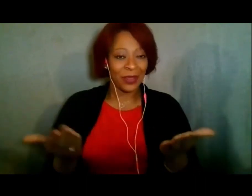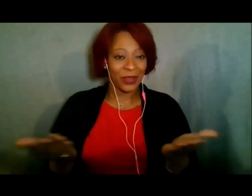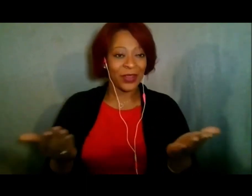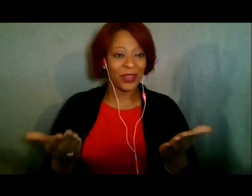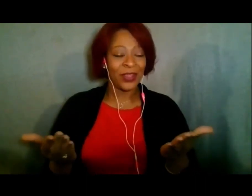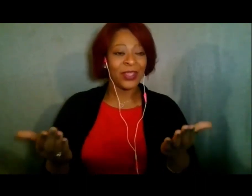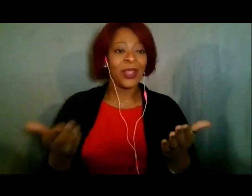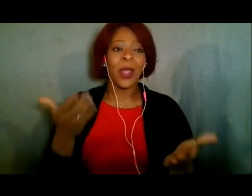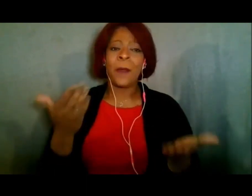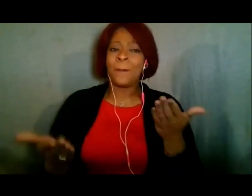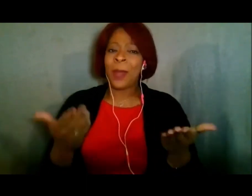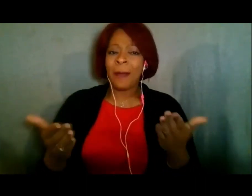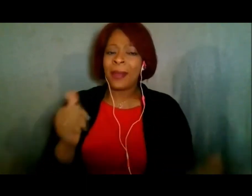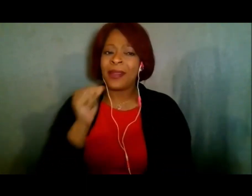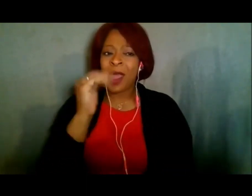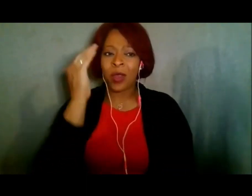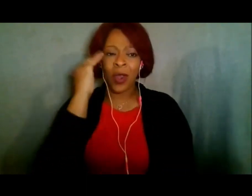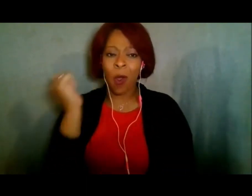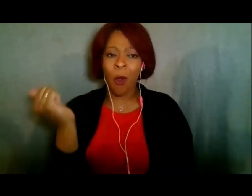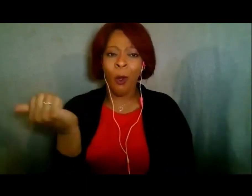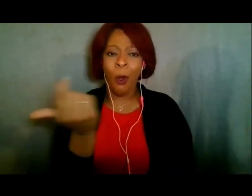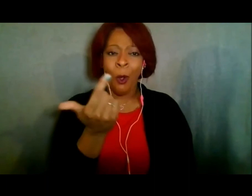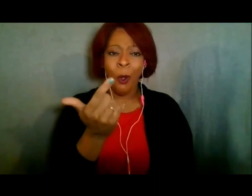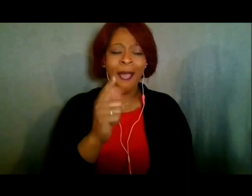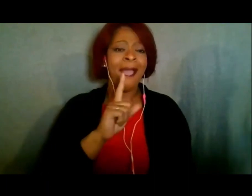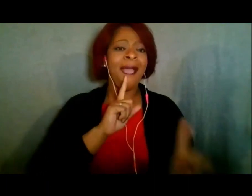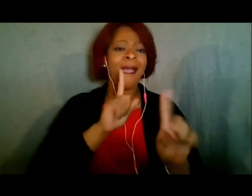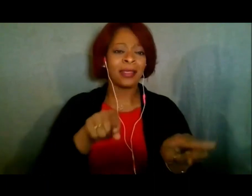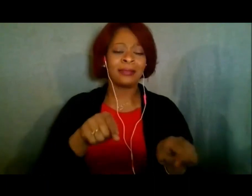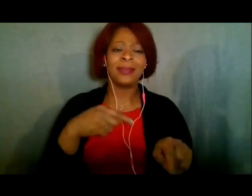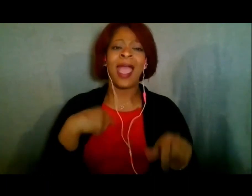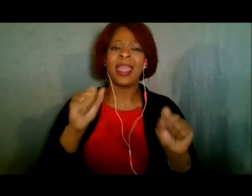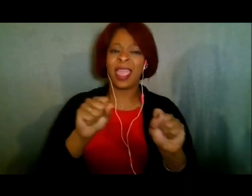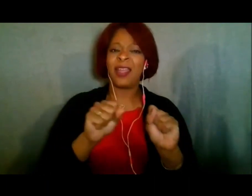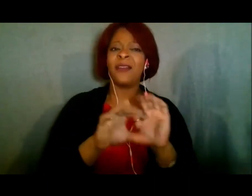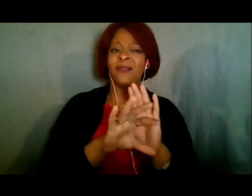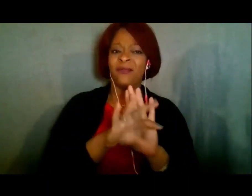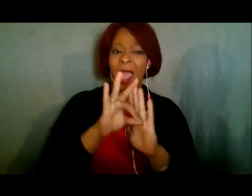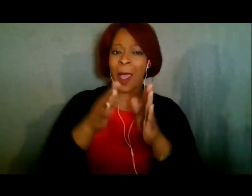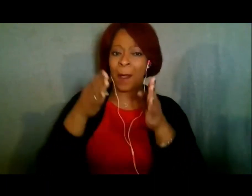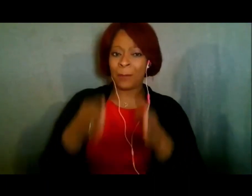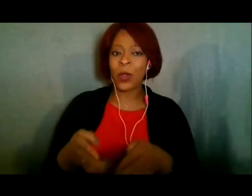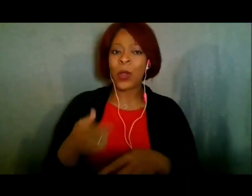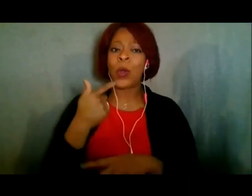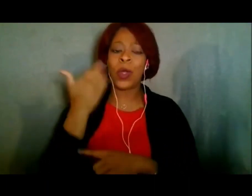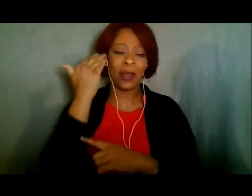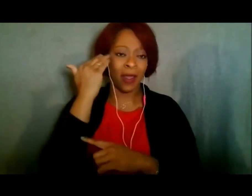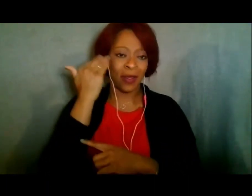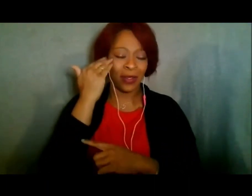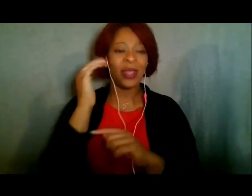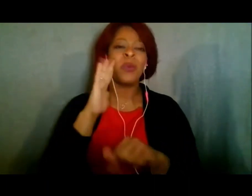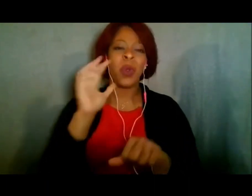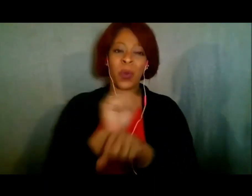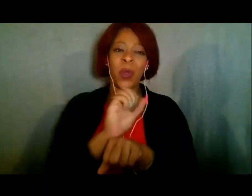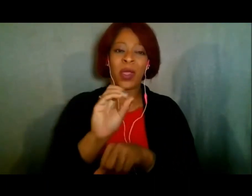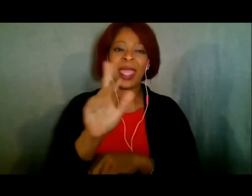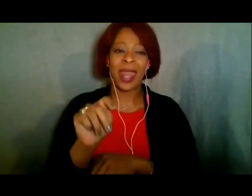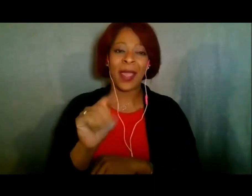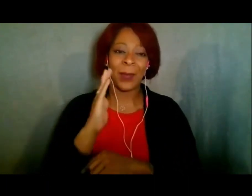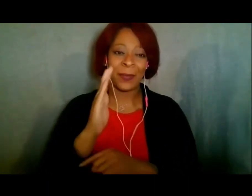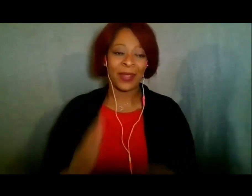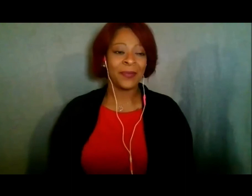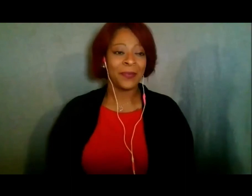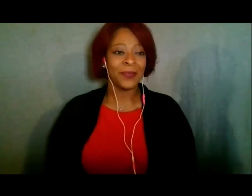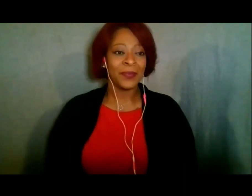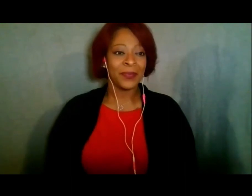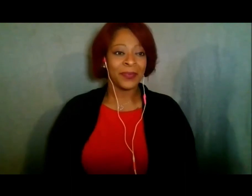I probably don't know all the answers, but I can probably find someone who does know, so we can work it out.